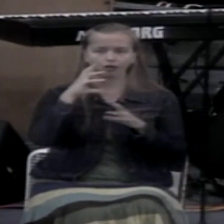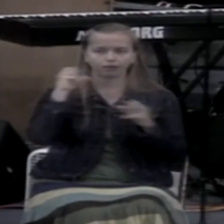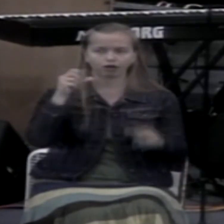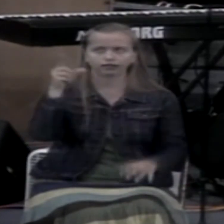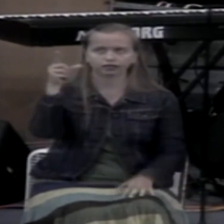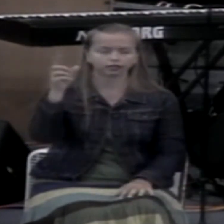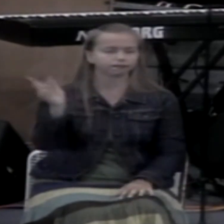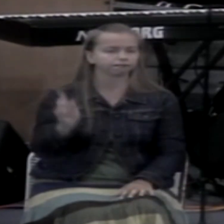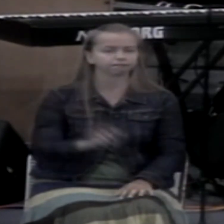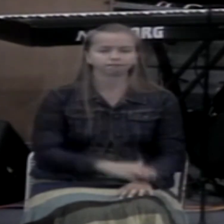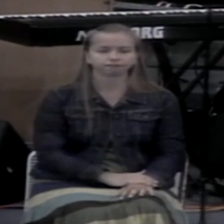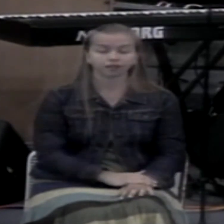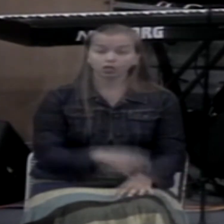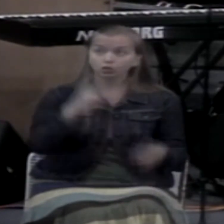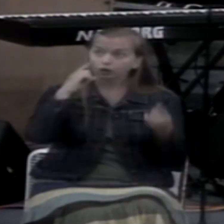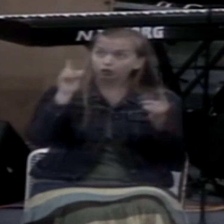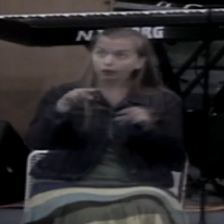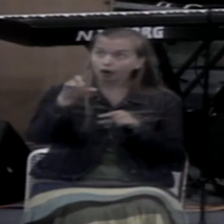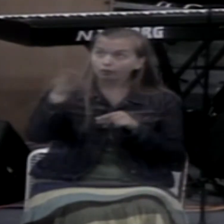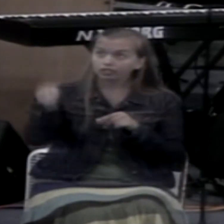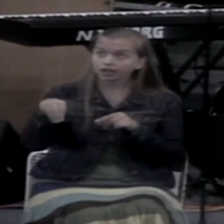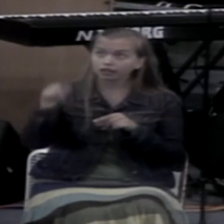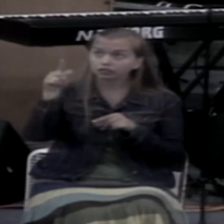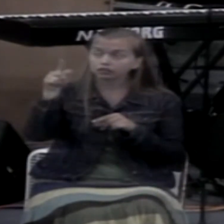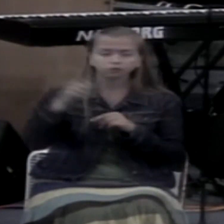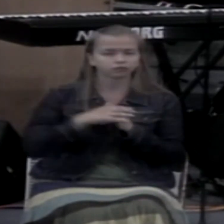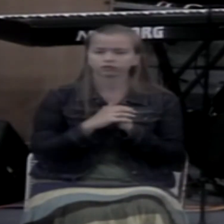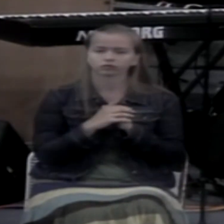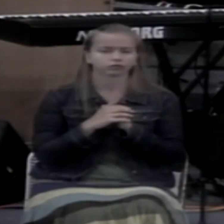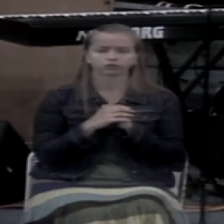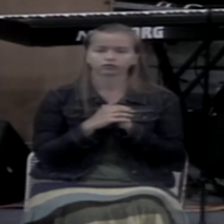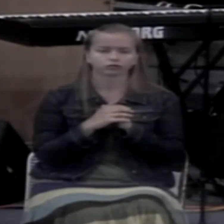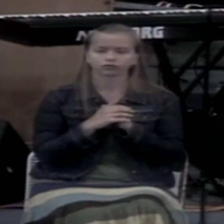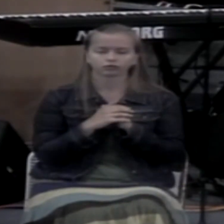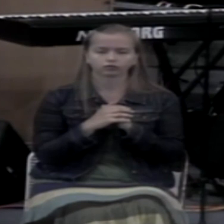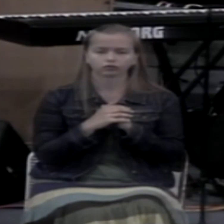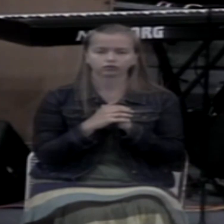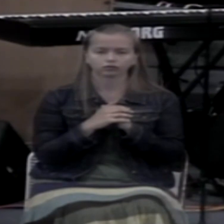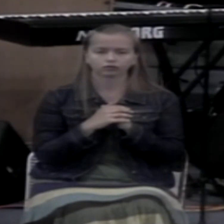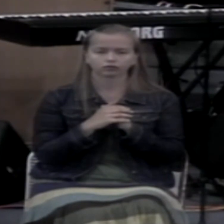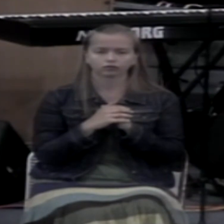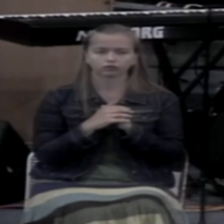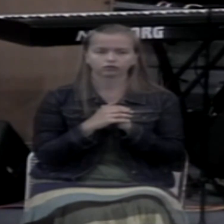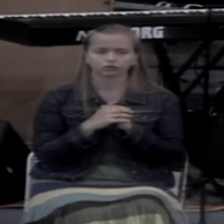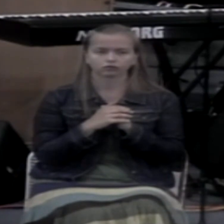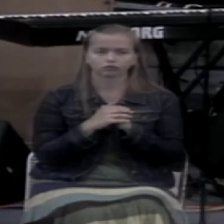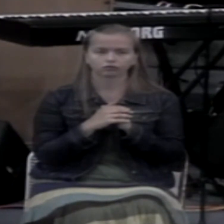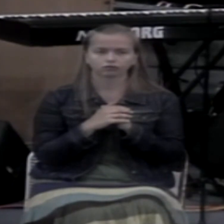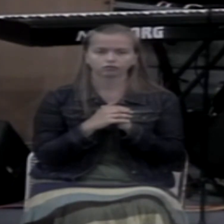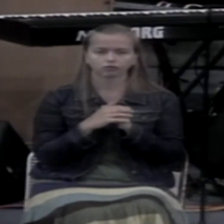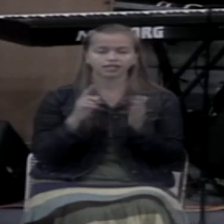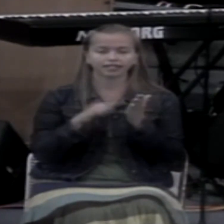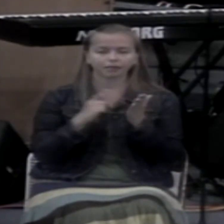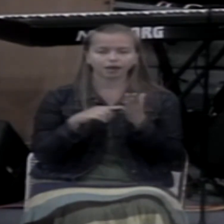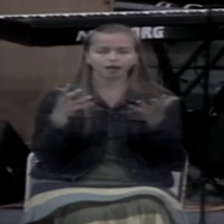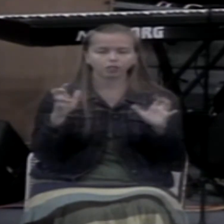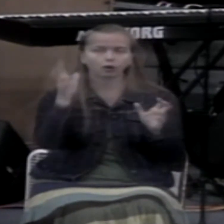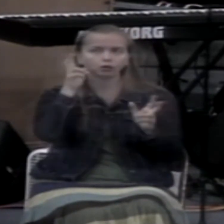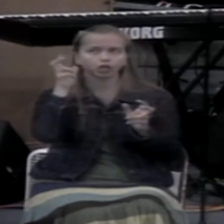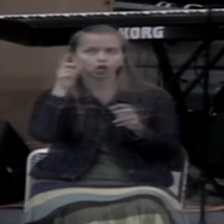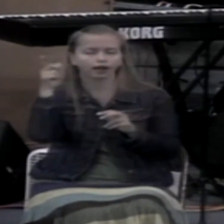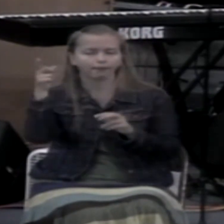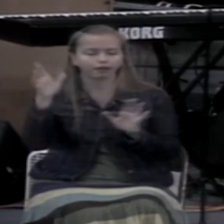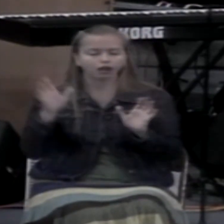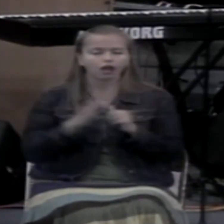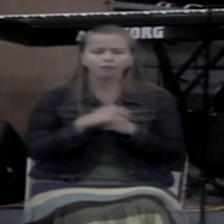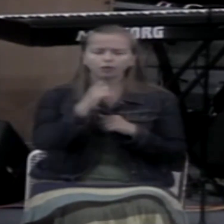else. So I asked this pastor, I said, you've been all upset. How many emails do you get about what's happening in